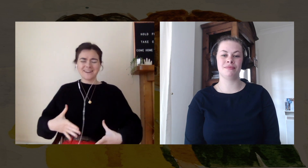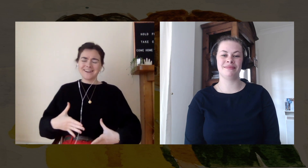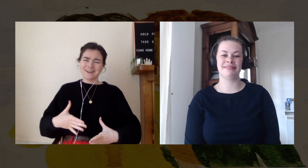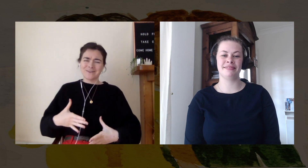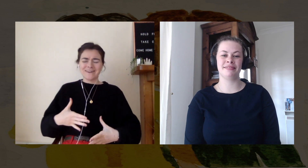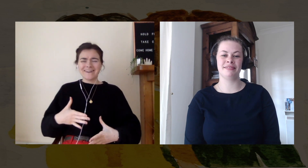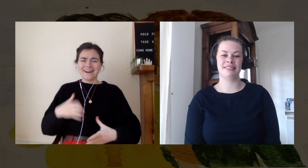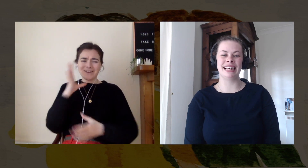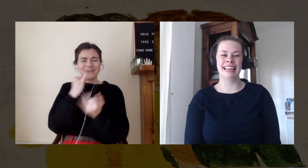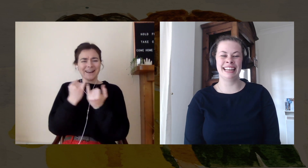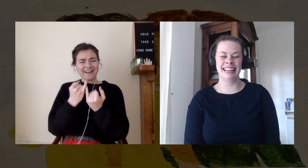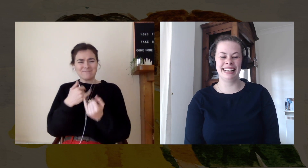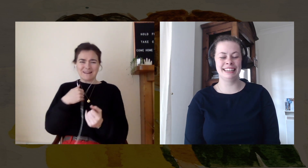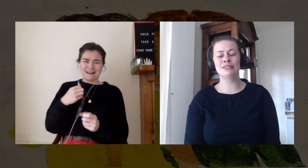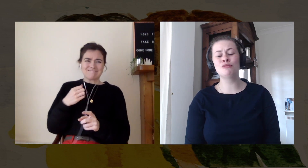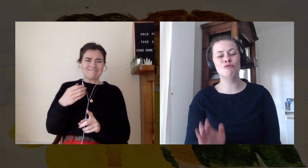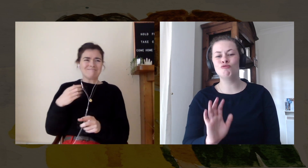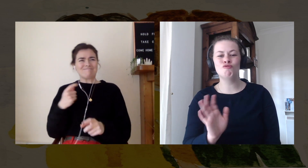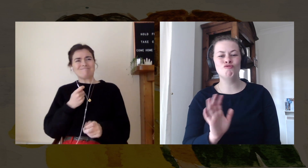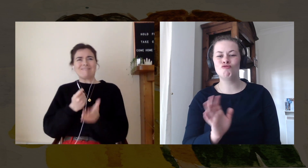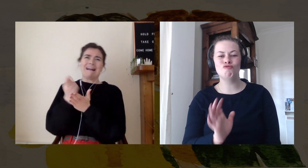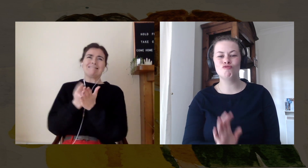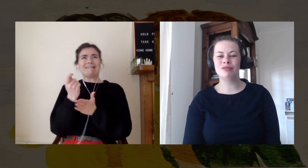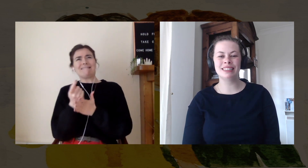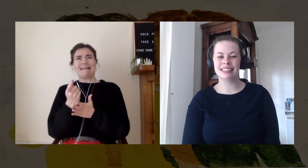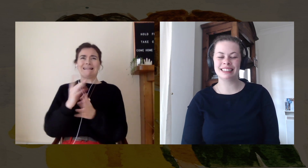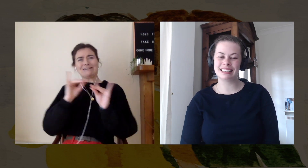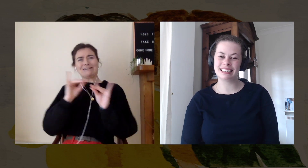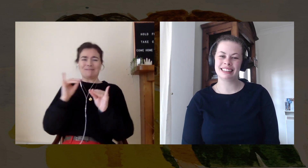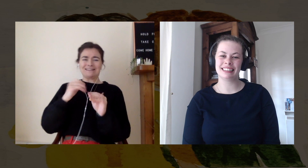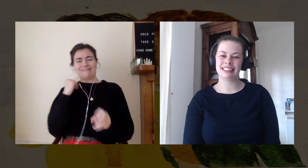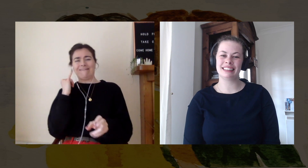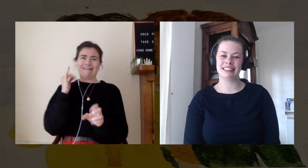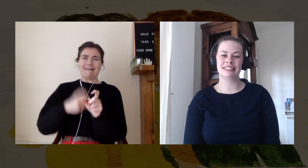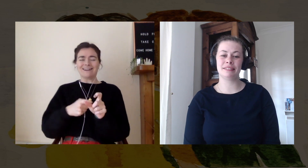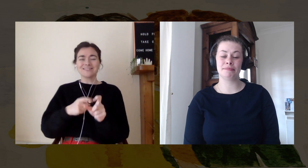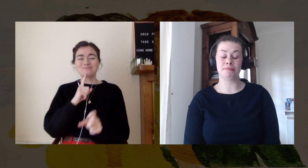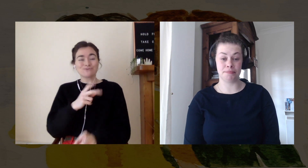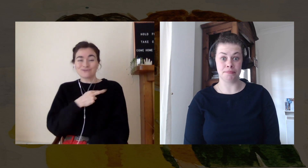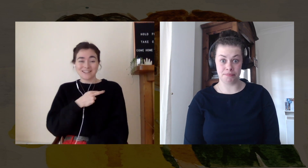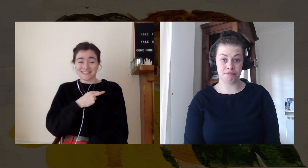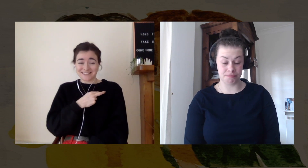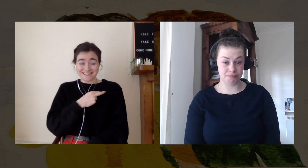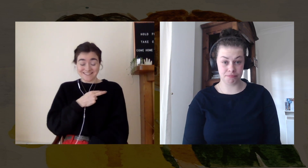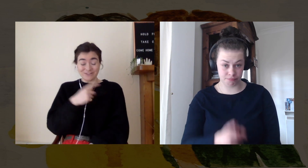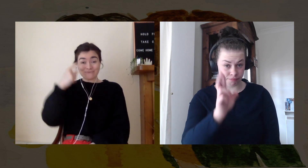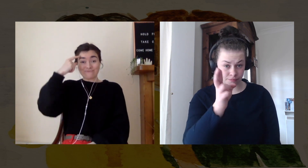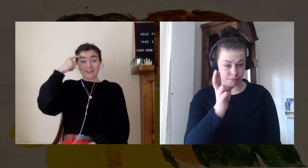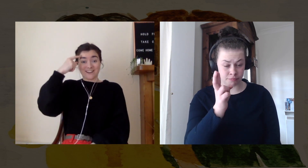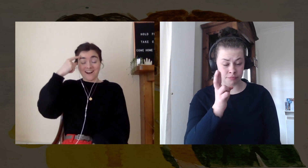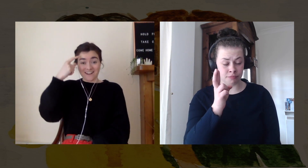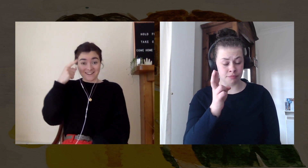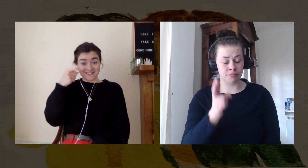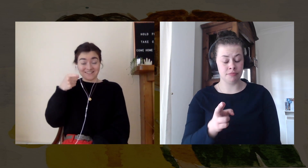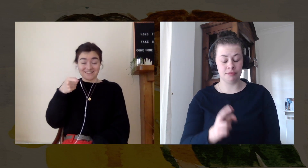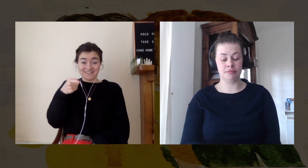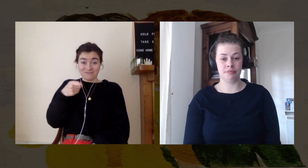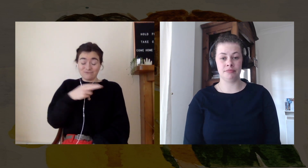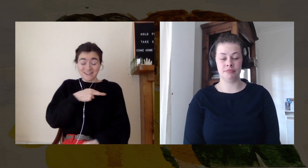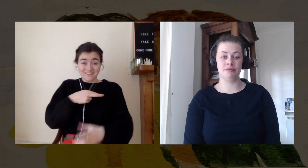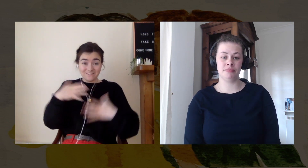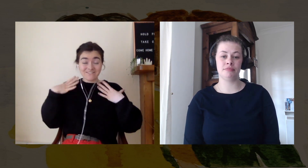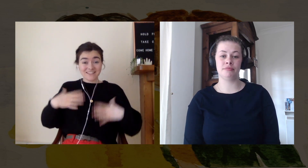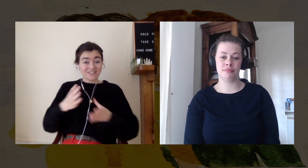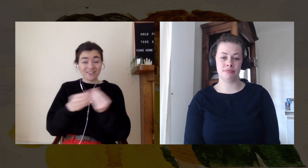like it's you don't realize it until you do it. Yeah, it's true. It's a very physical thing. It's a full body experience. Can I tell you, like,